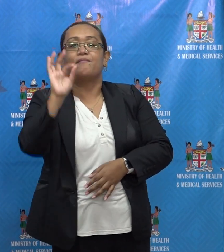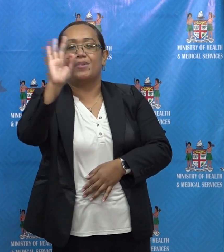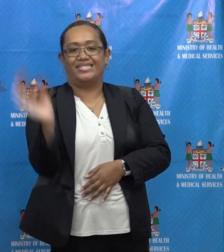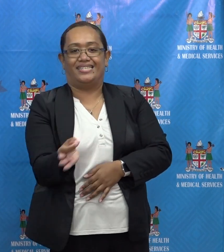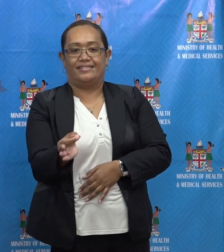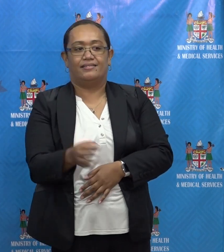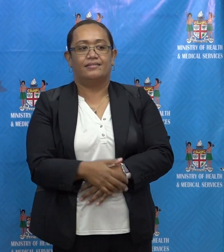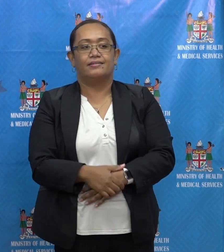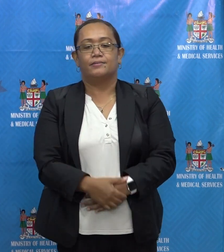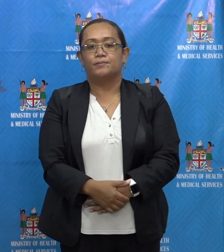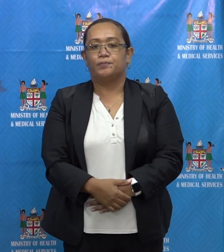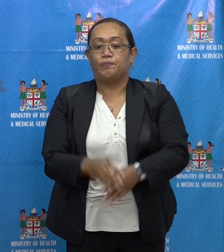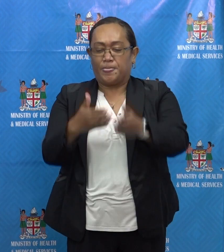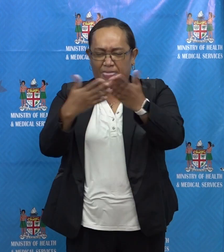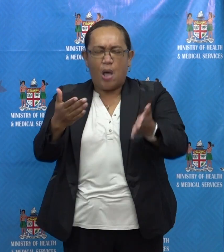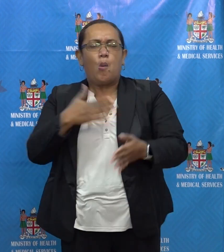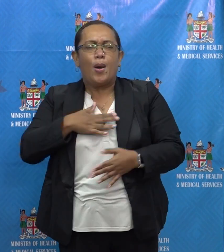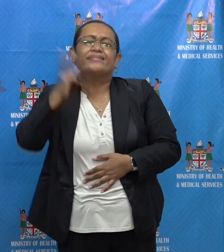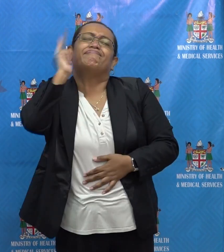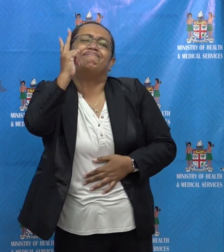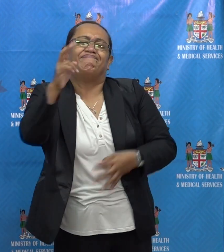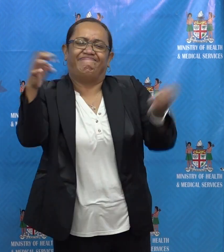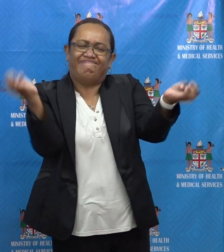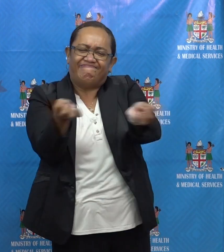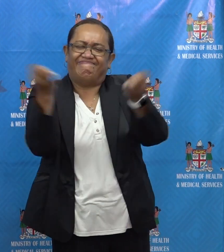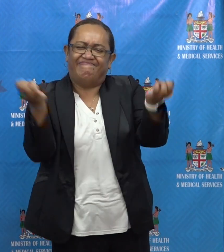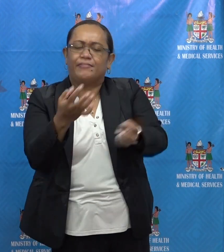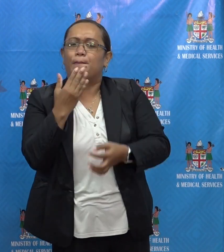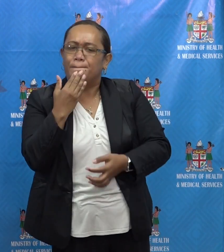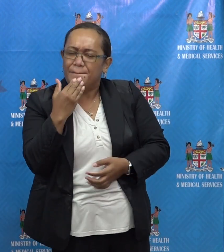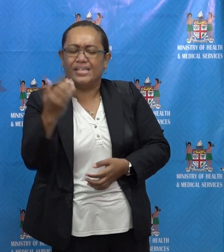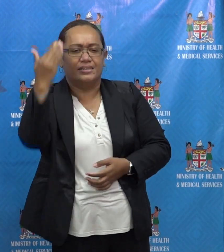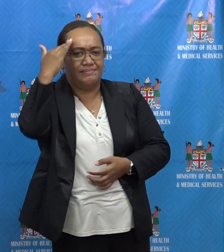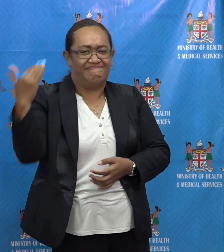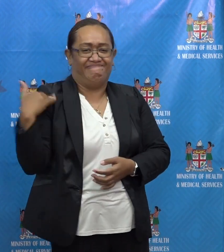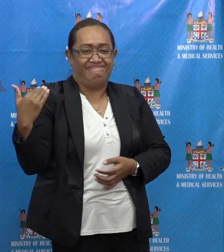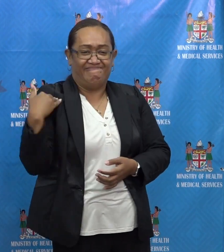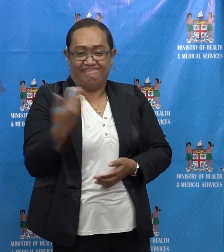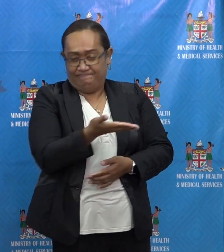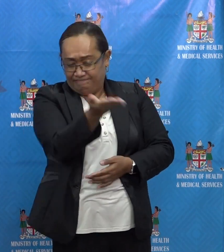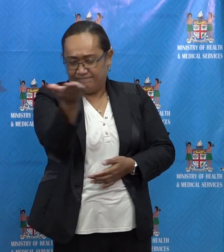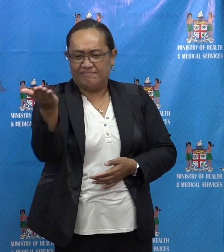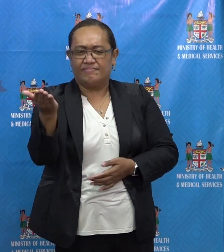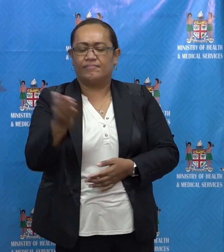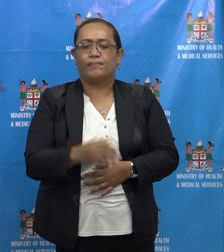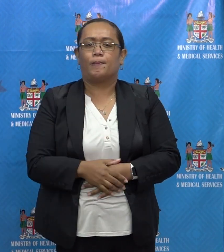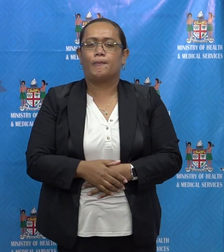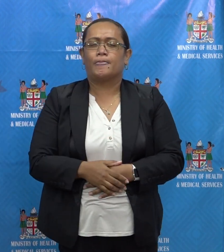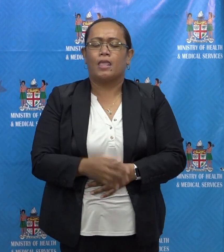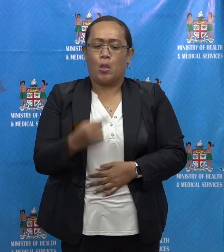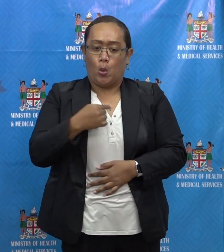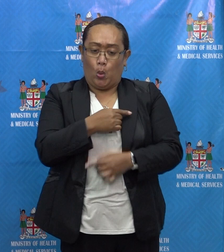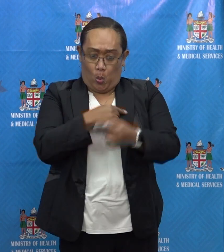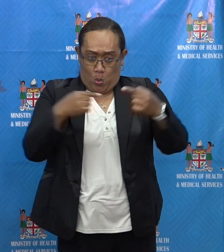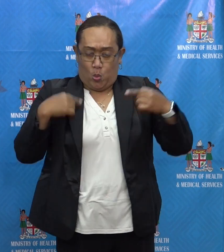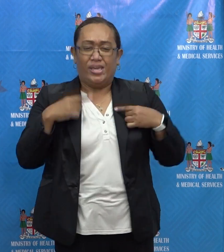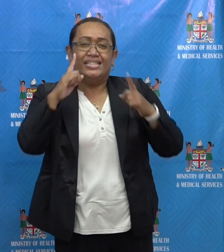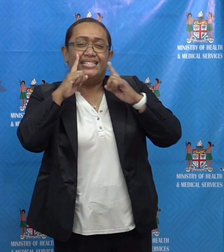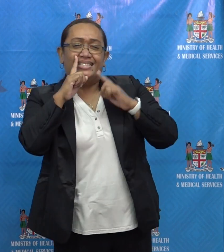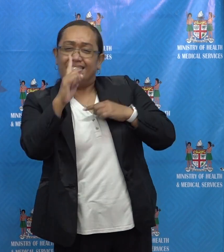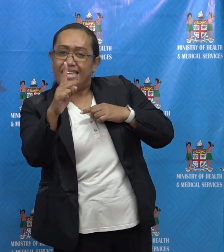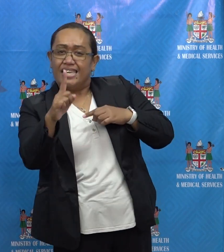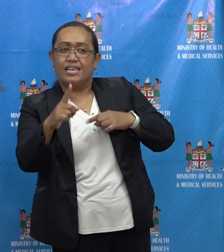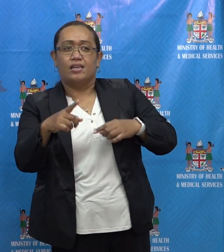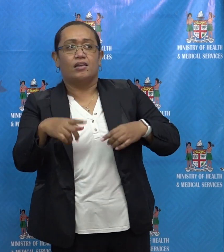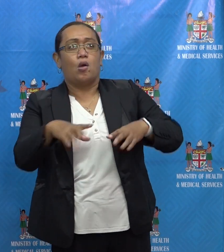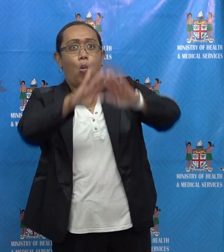to again reiterate some things that Dr. Fong has been talking about. We've seen around the world a resurgence